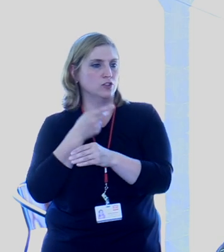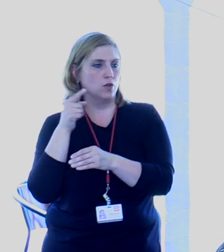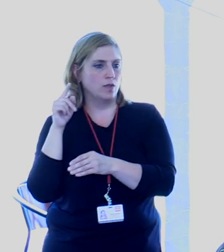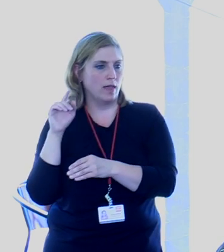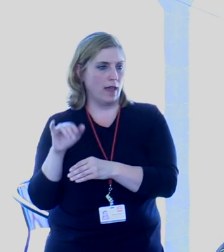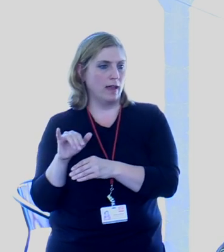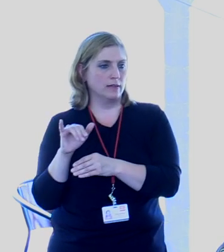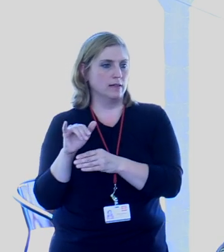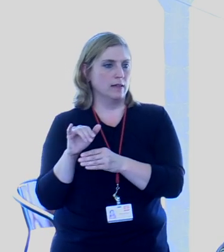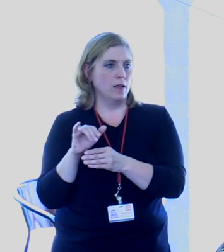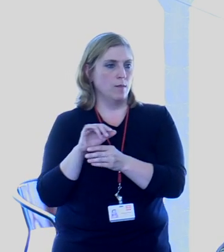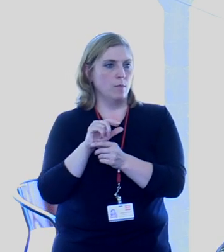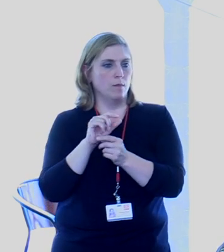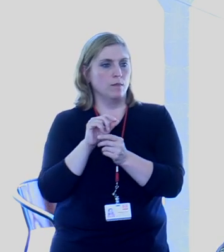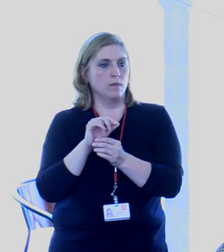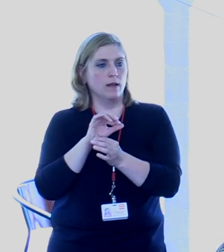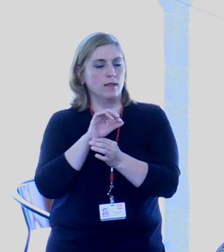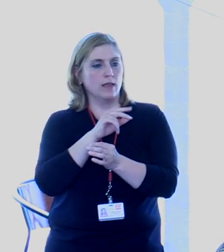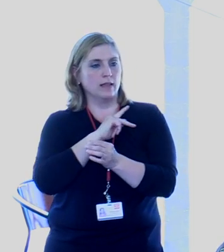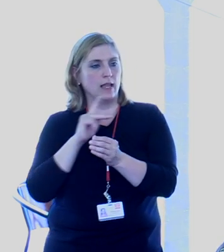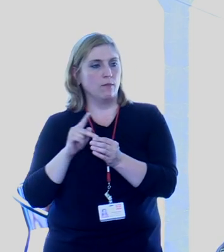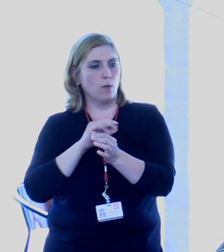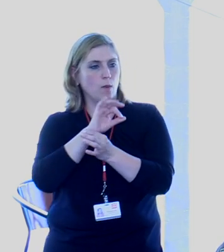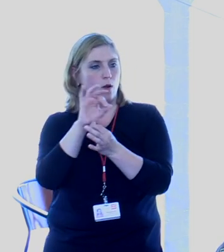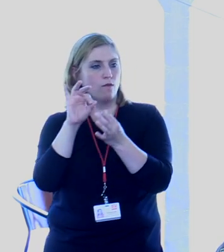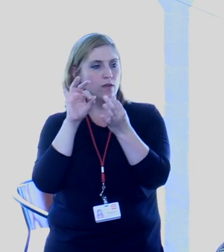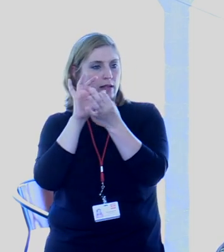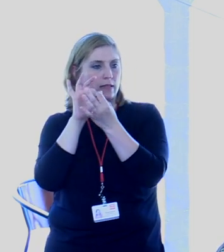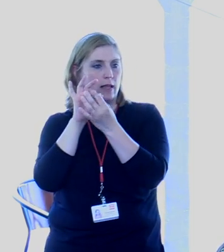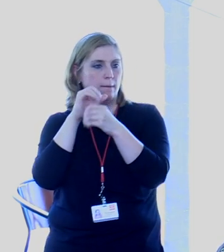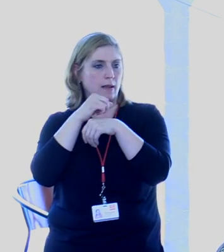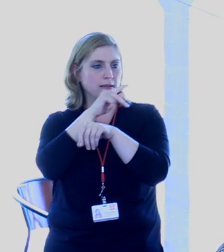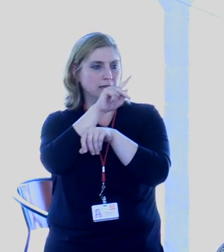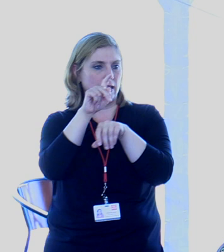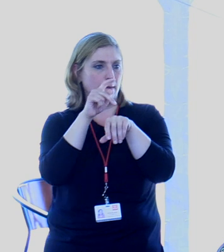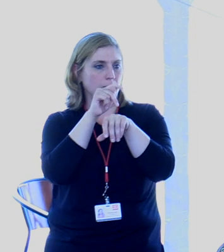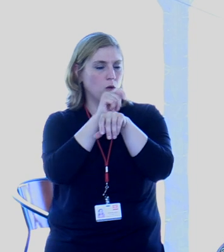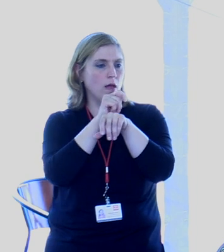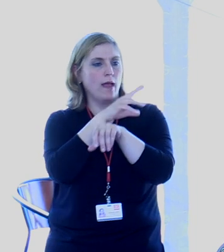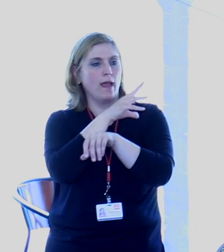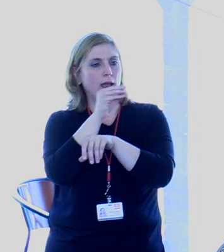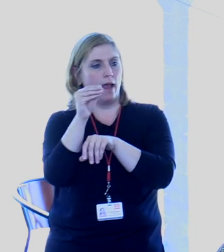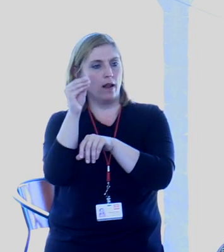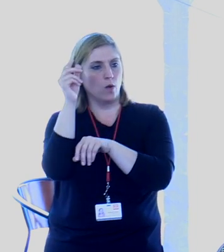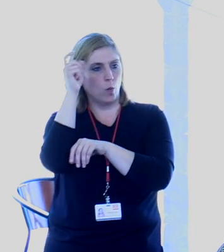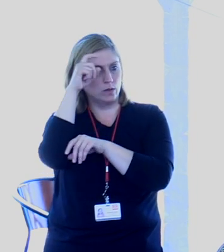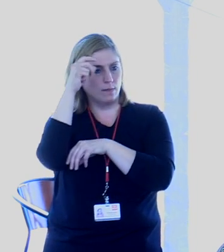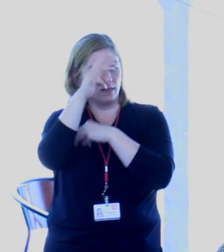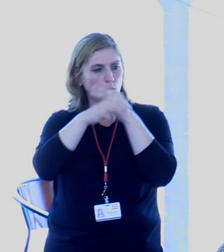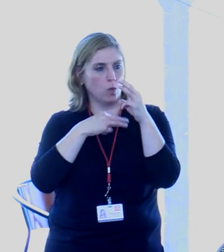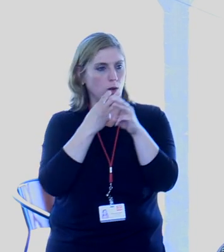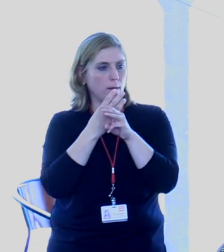king who will more perfectly render a temple, okay, and a wisdom in the world. But it belongs uniquely to the